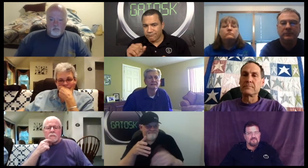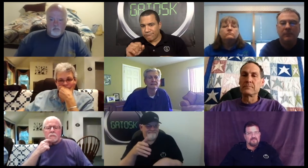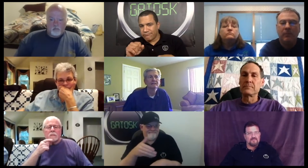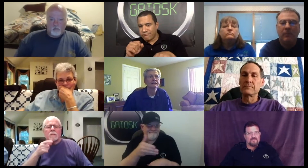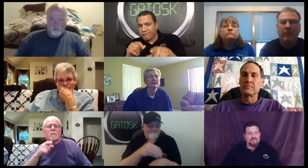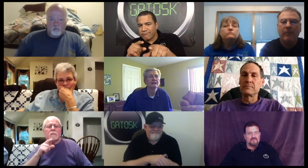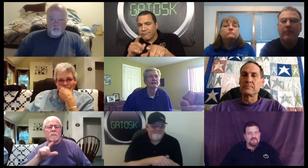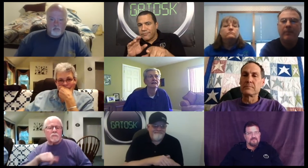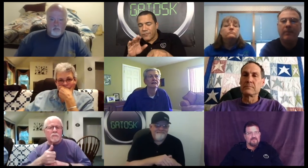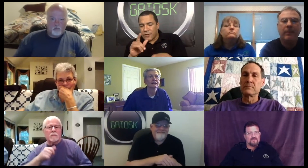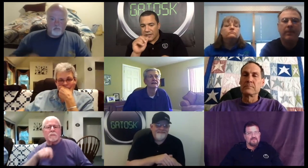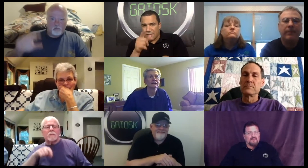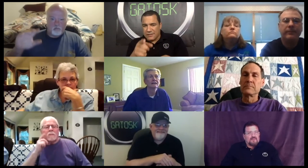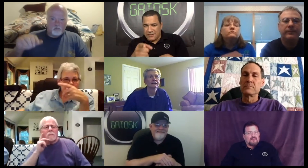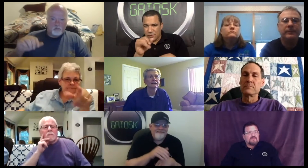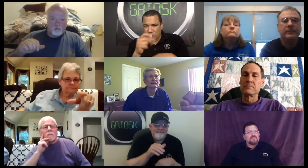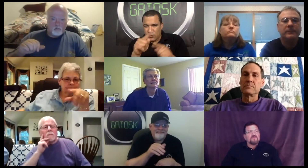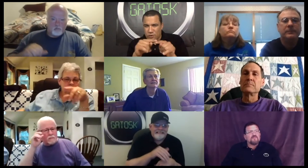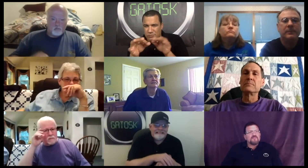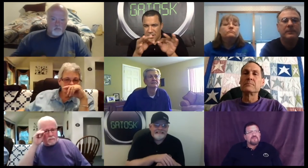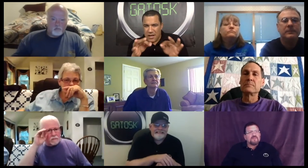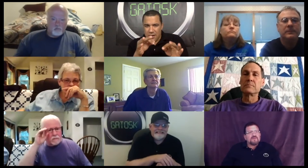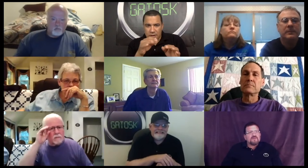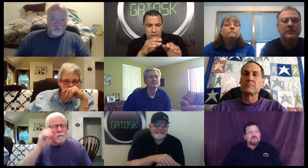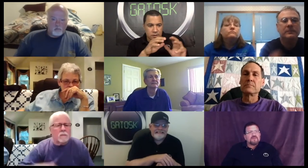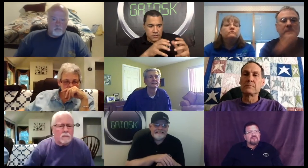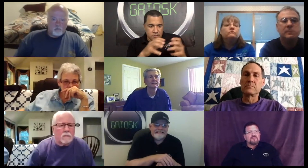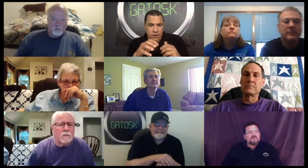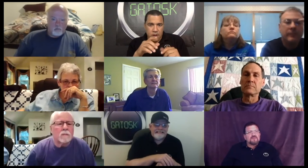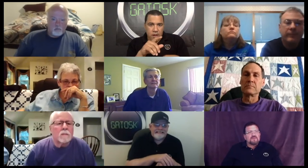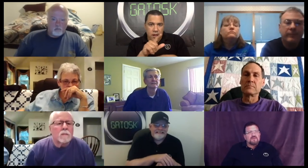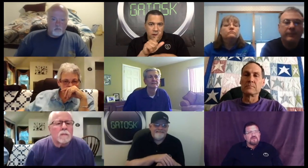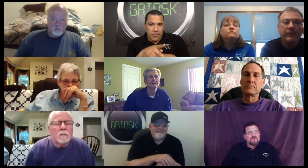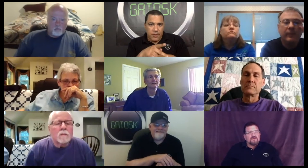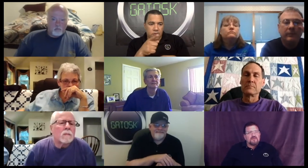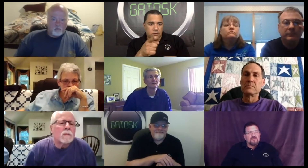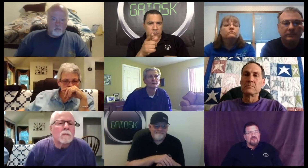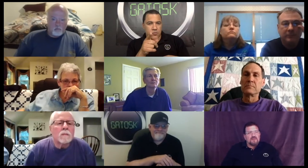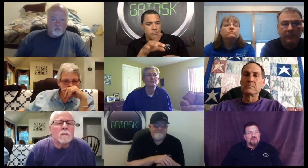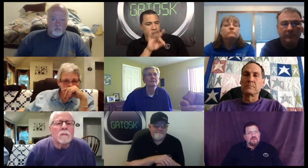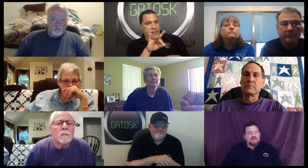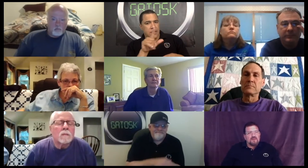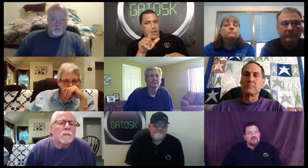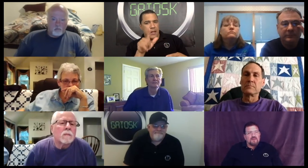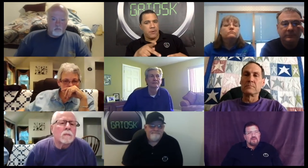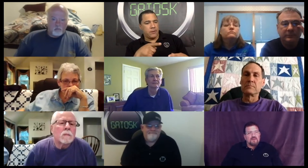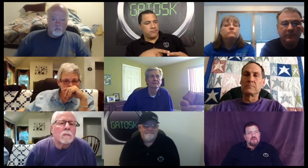able to explain that one. Yes, Joshua was trying to explain that the different landing pages,